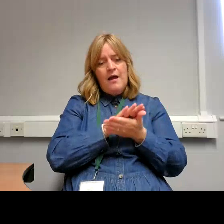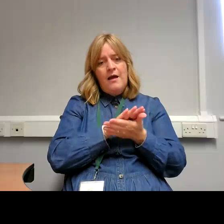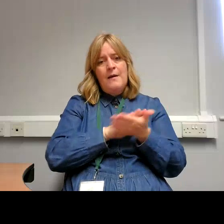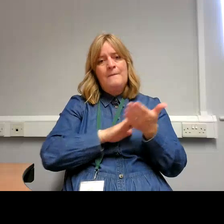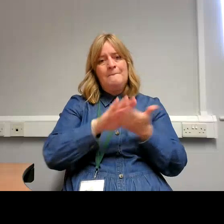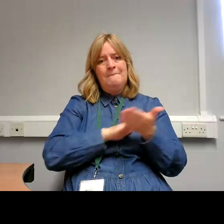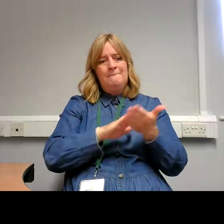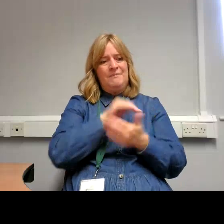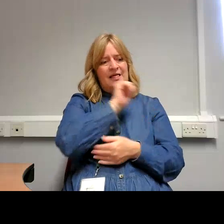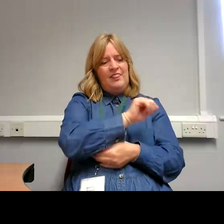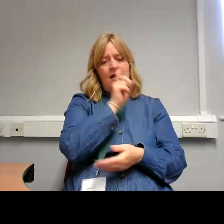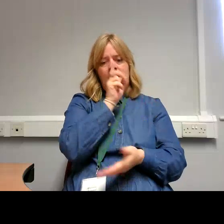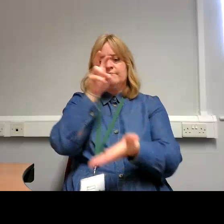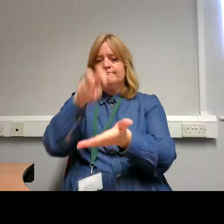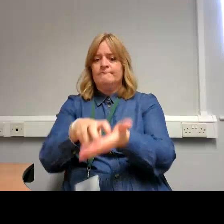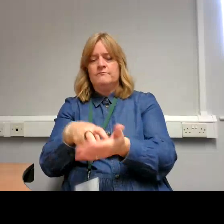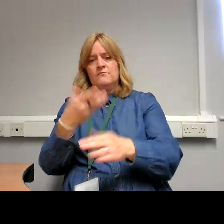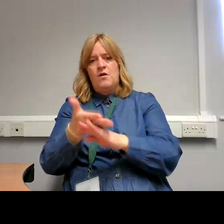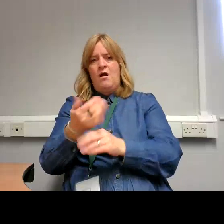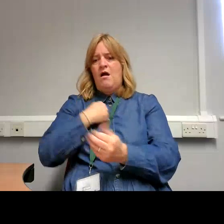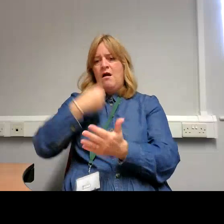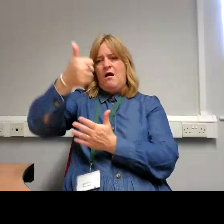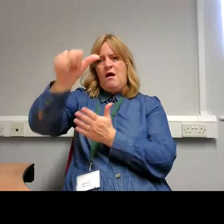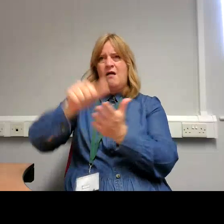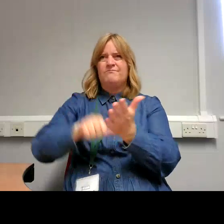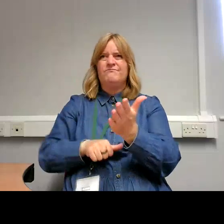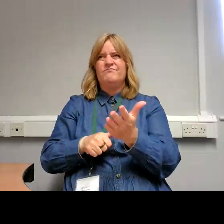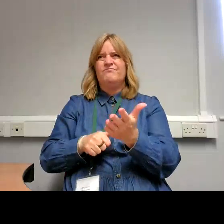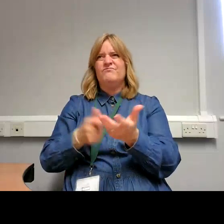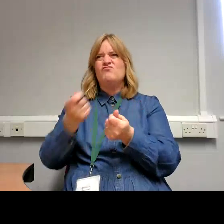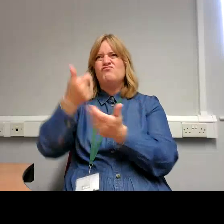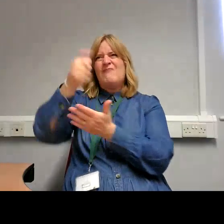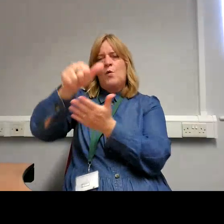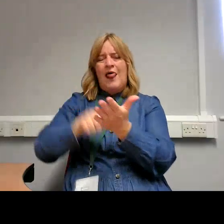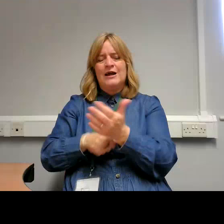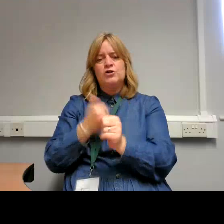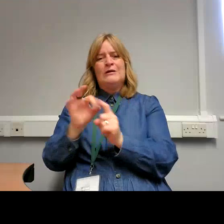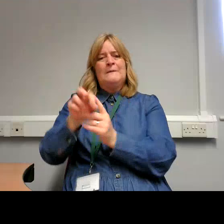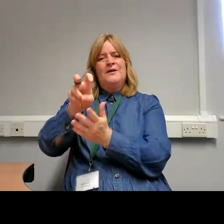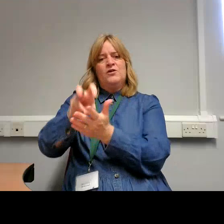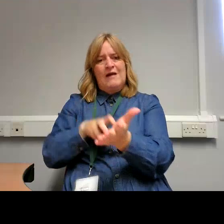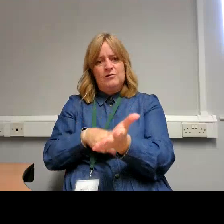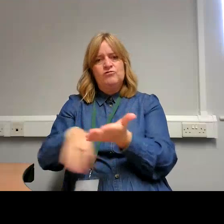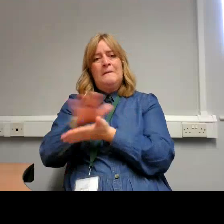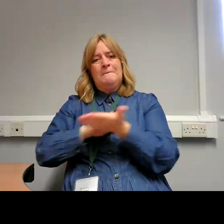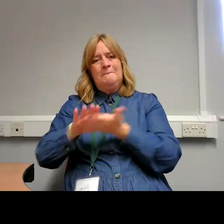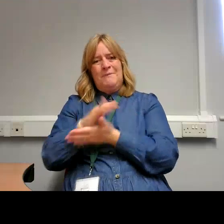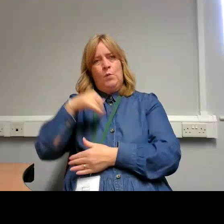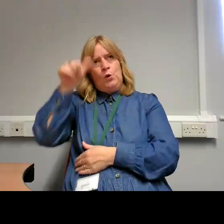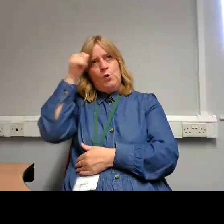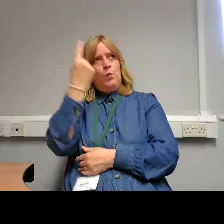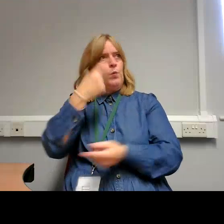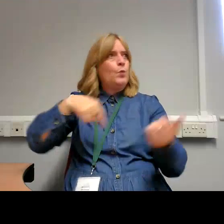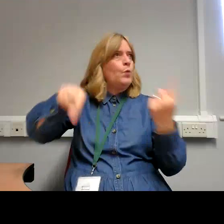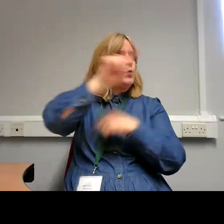regulatory GPHC register, which would alert everybody to the fact that they can independently